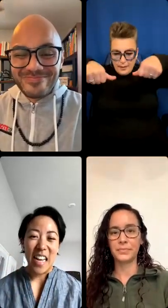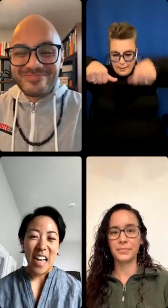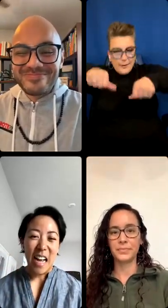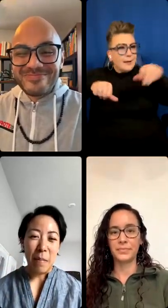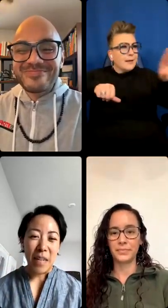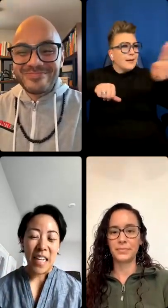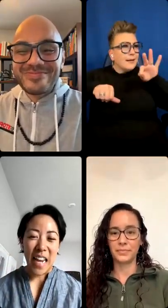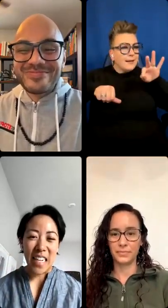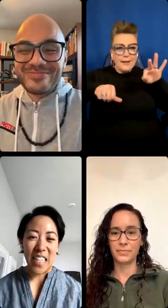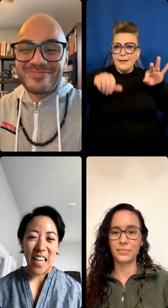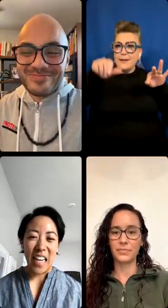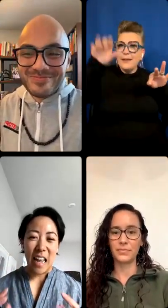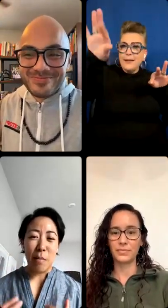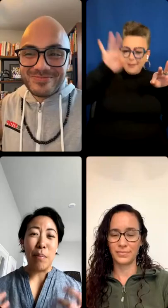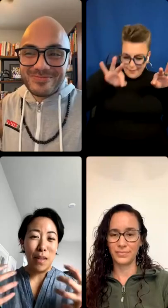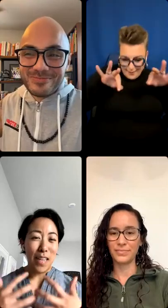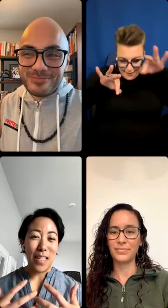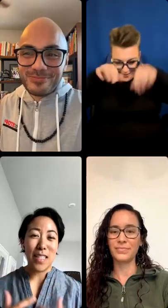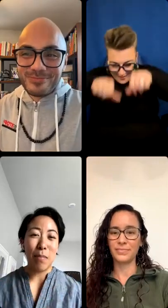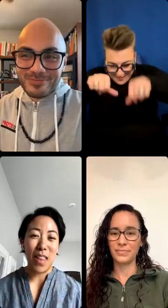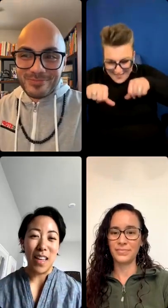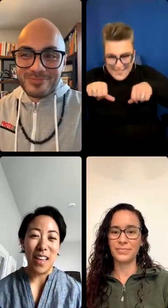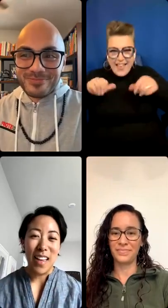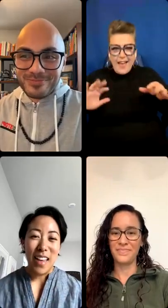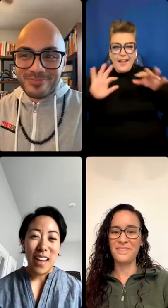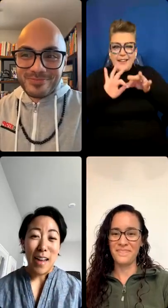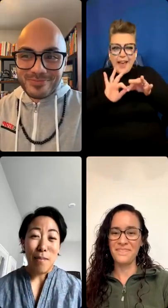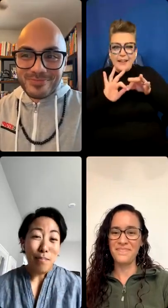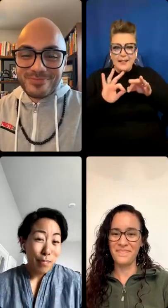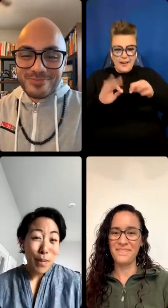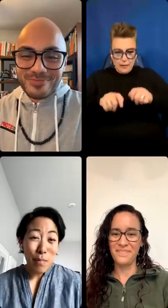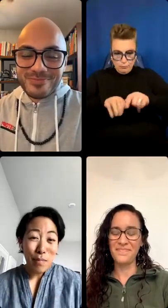and connecting and building something